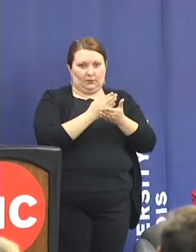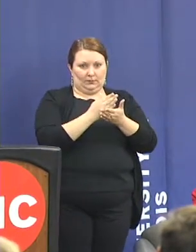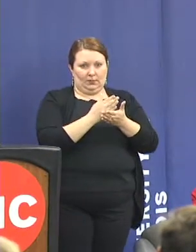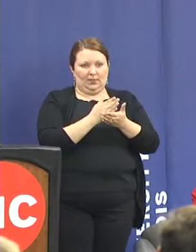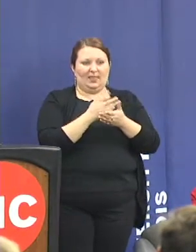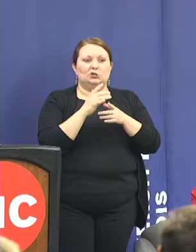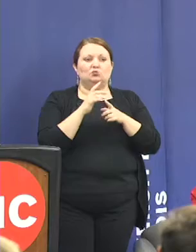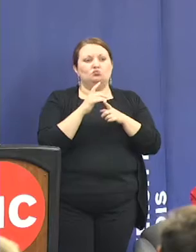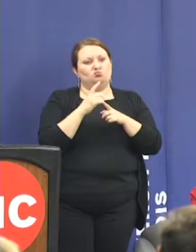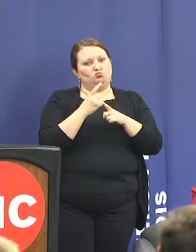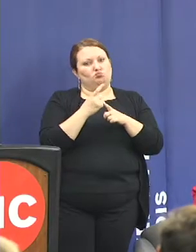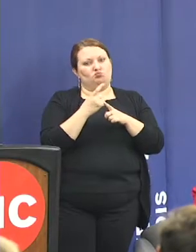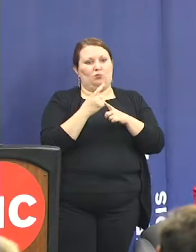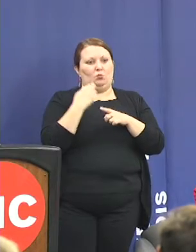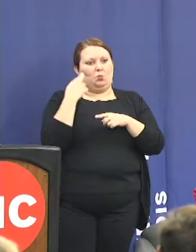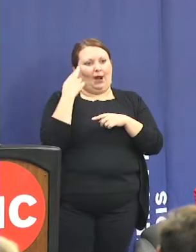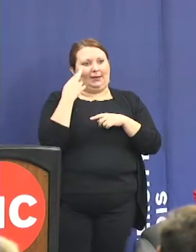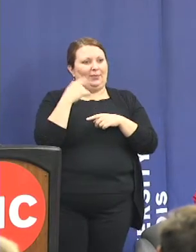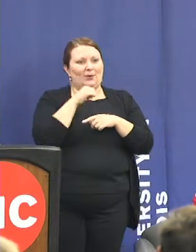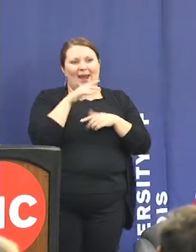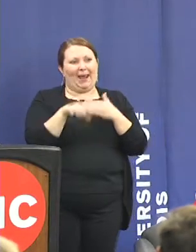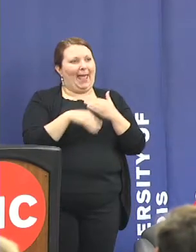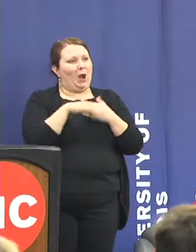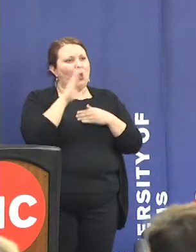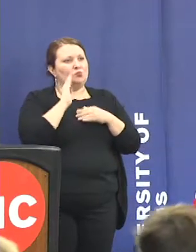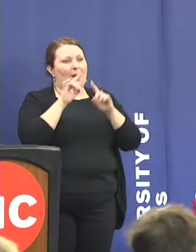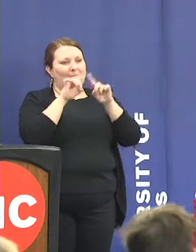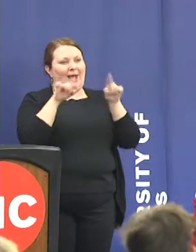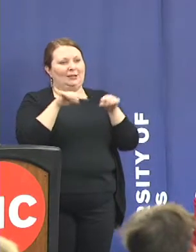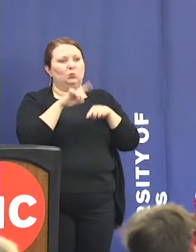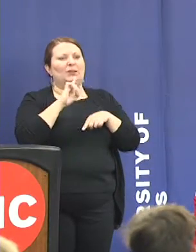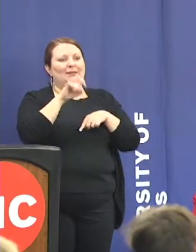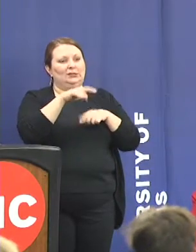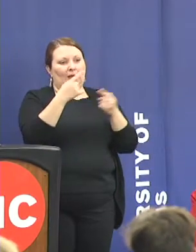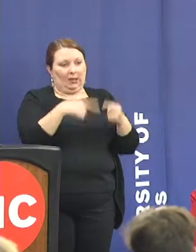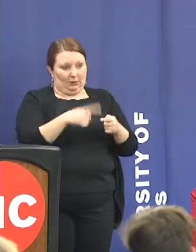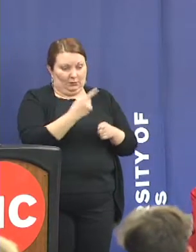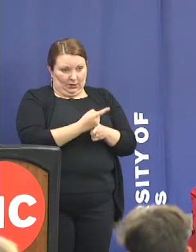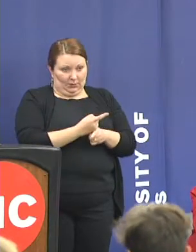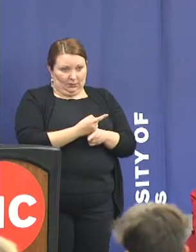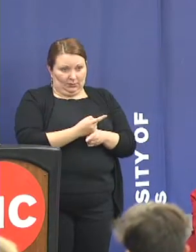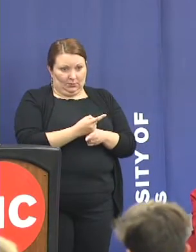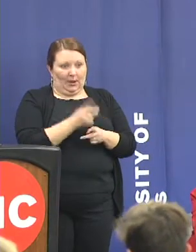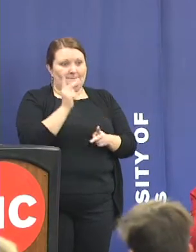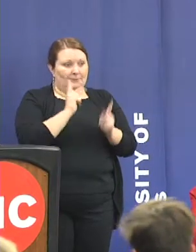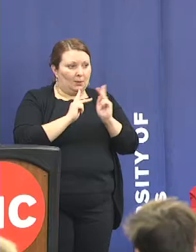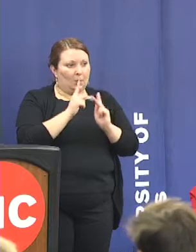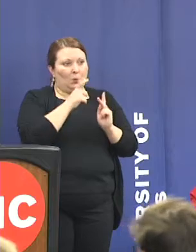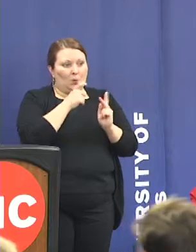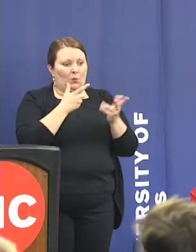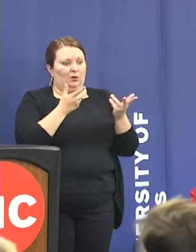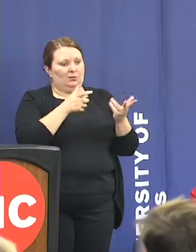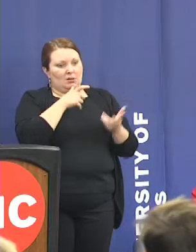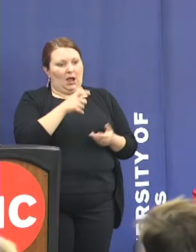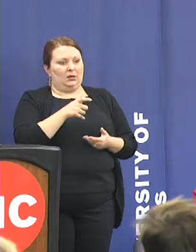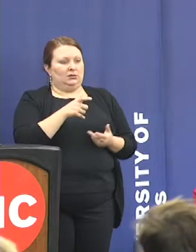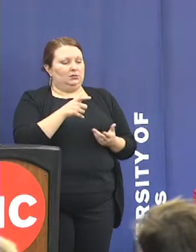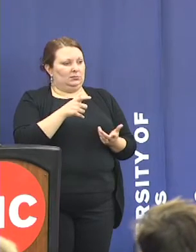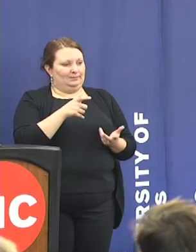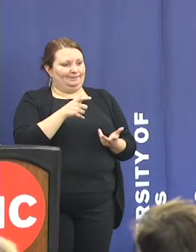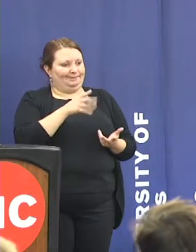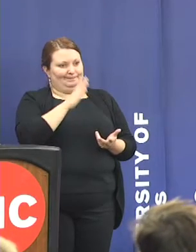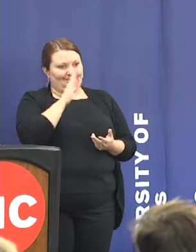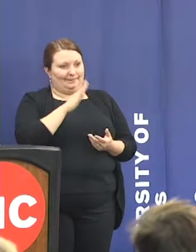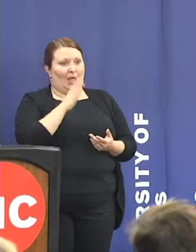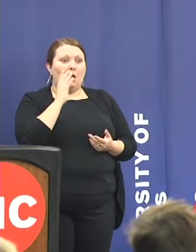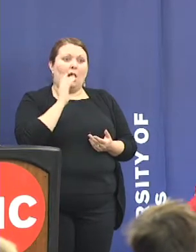the practicality. They're not going to add a brown box, which is basically what needs to happen, right? So that people who are not phenotypic, but I imagine